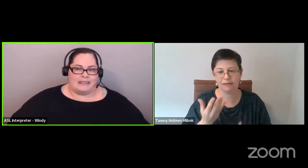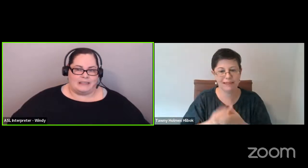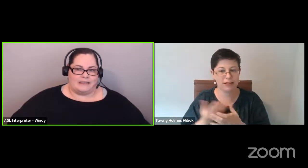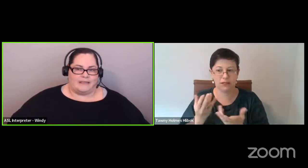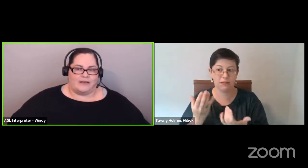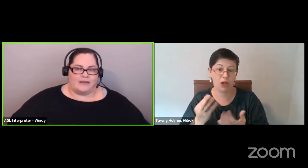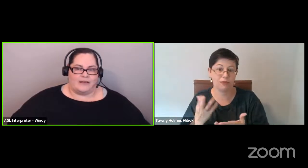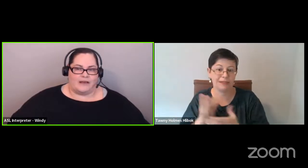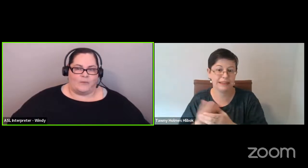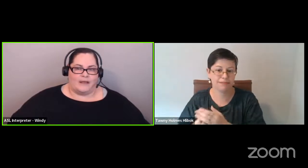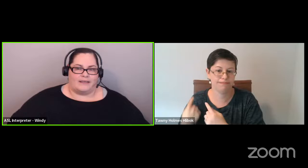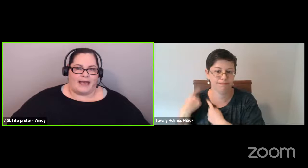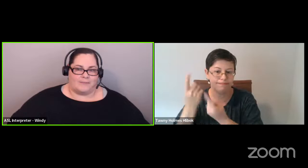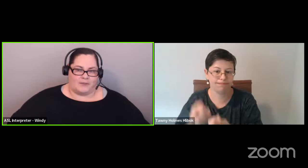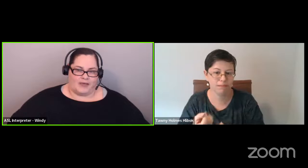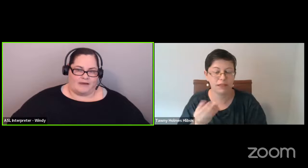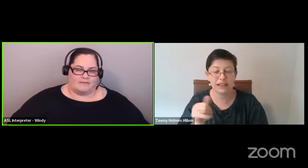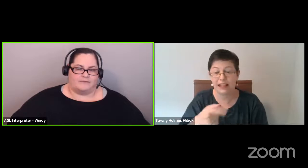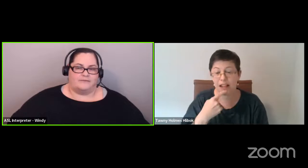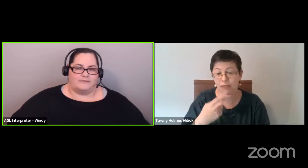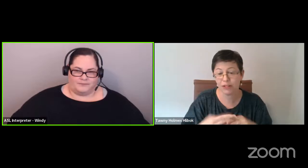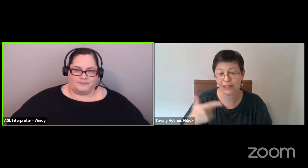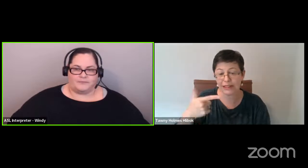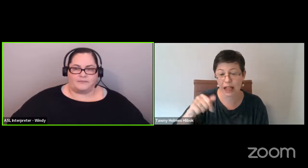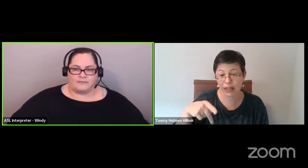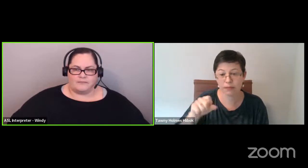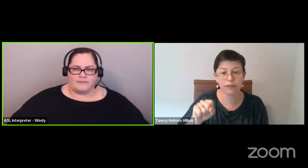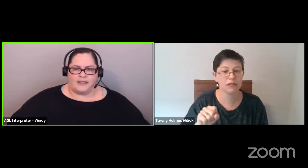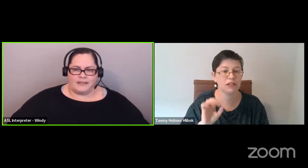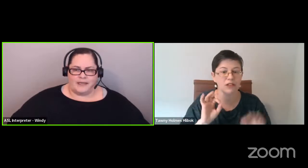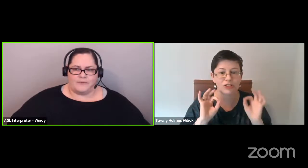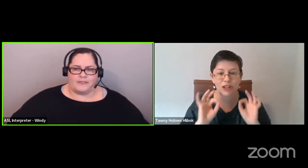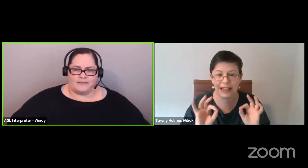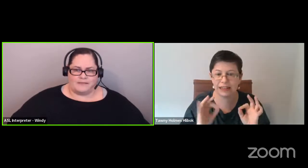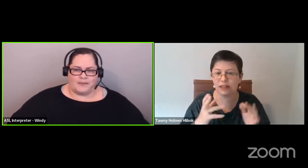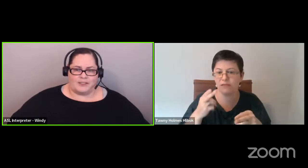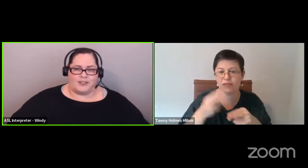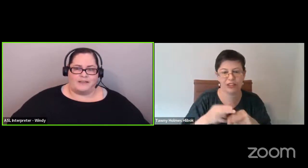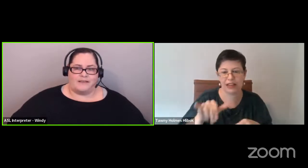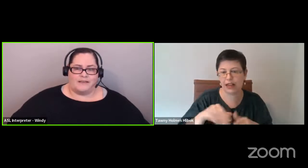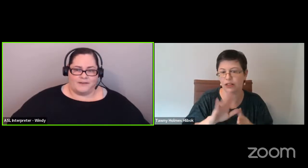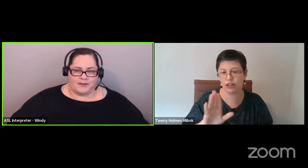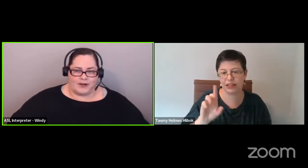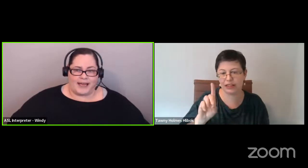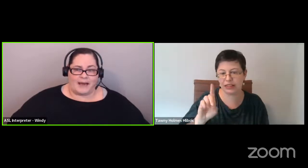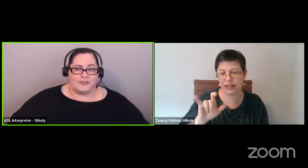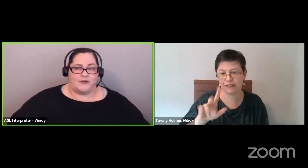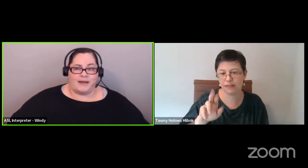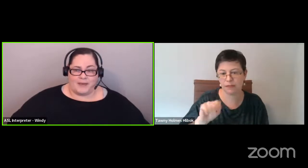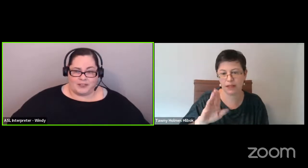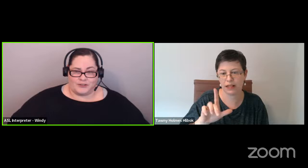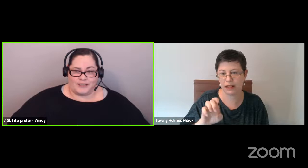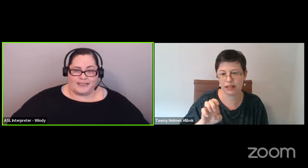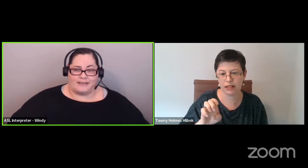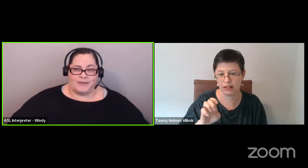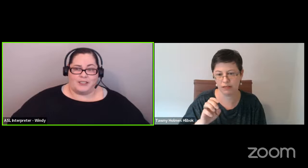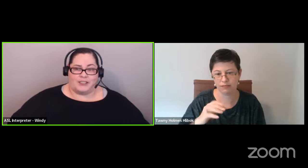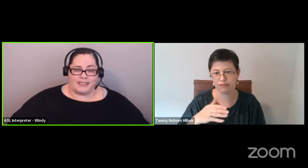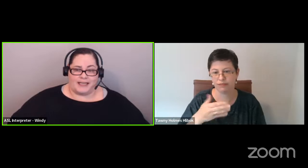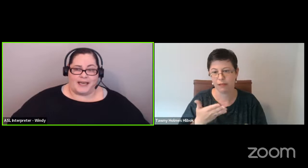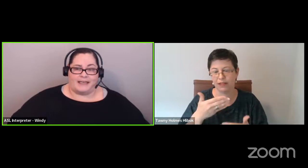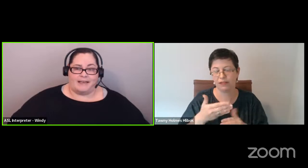still needed and what gaps we have. Like was mentioned, there are gaps. Great,